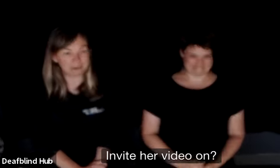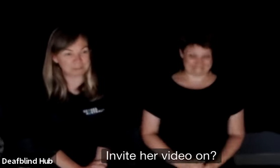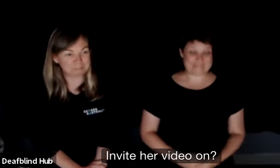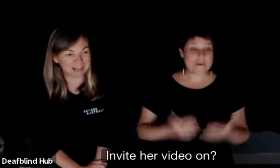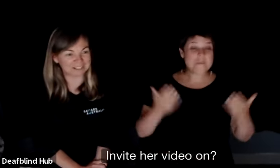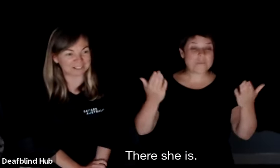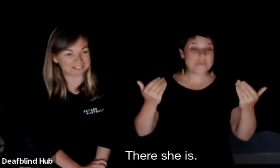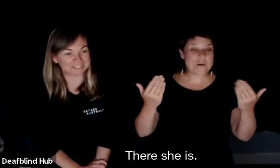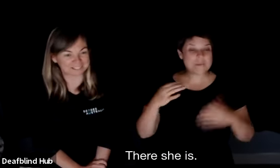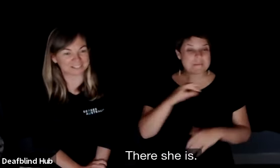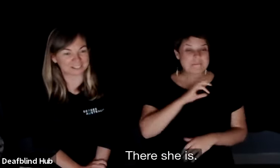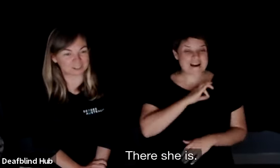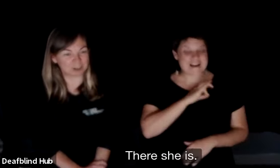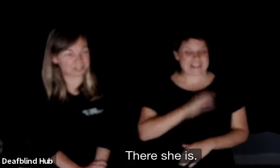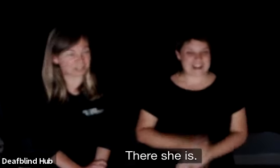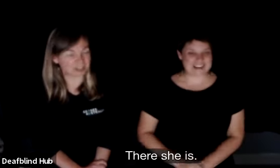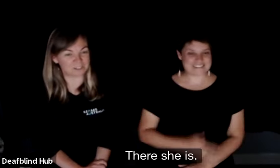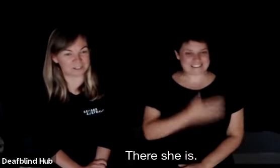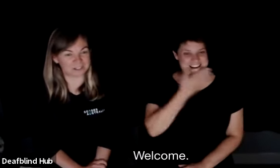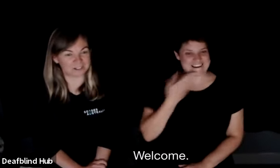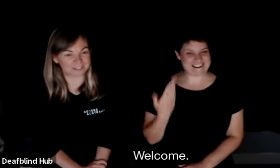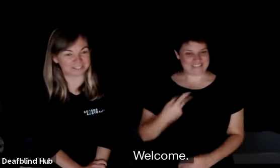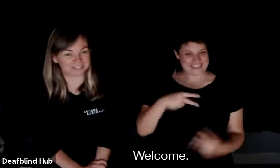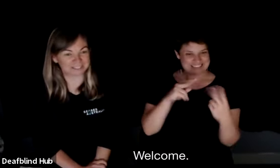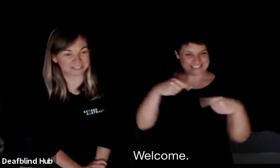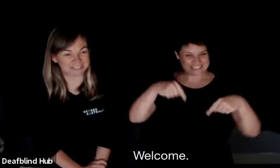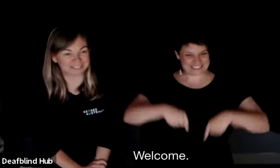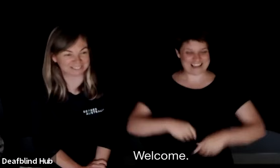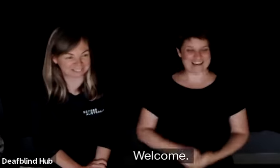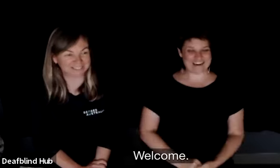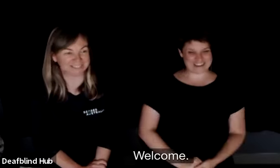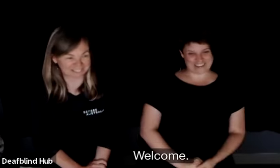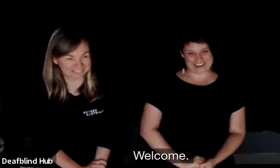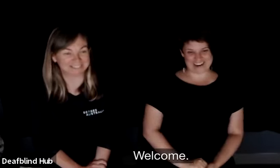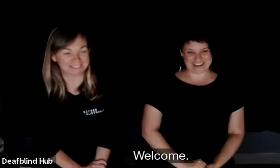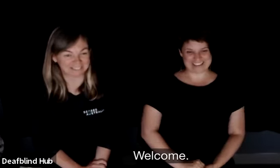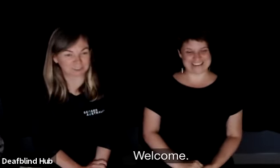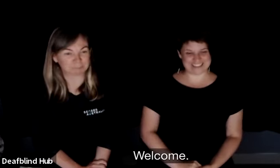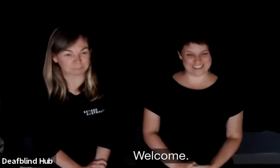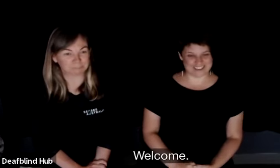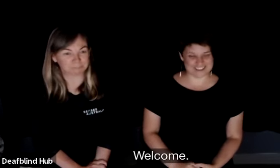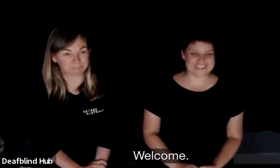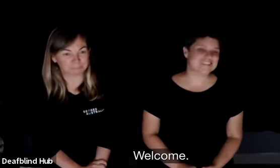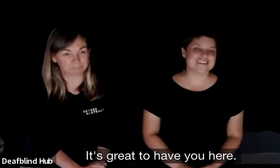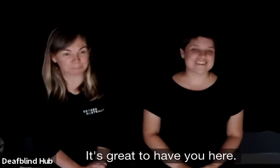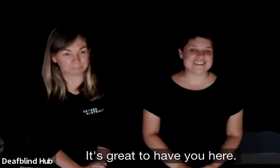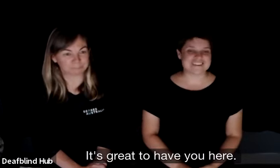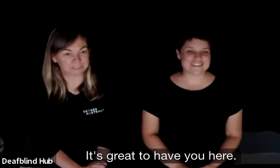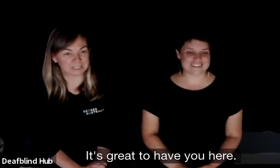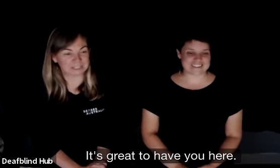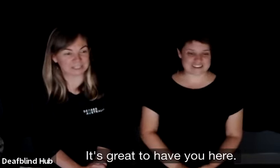Okay, welcome Paola. It's great to have you here. Hello, hi, thank you.